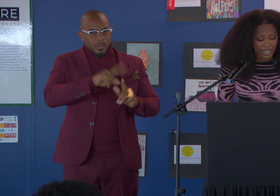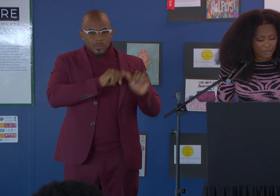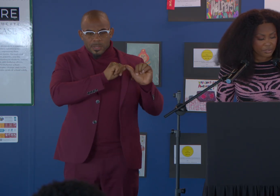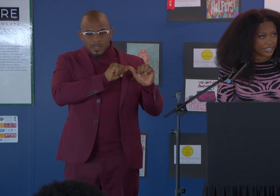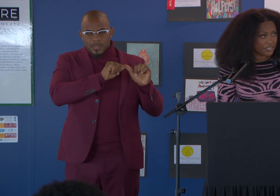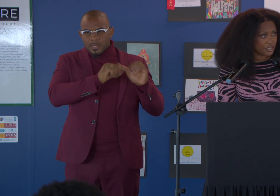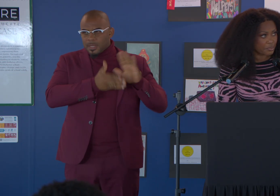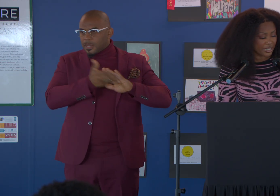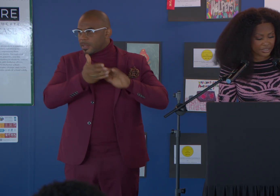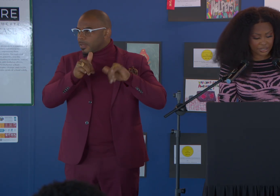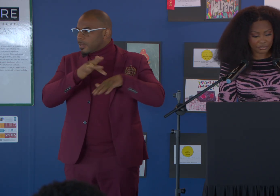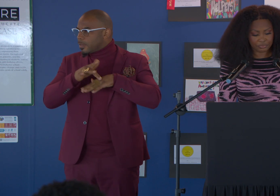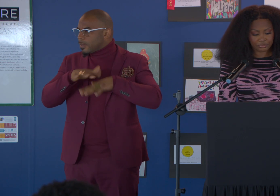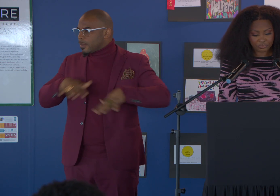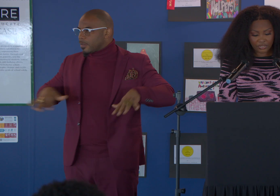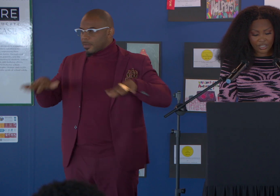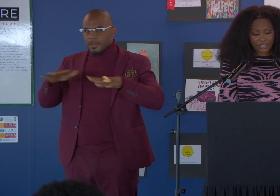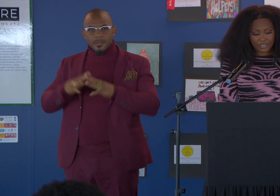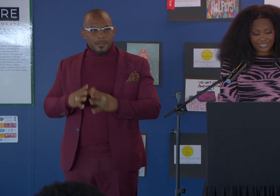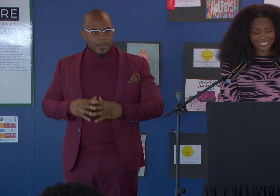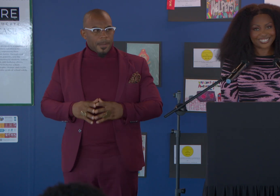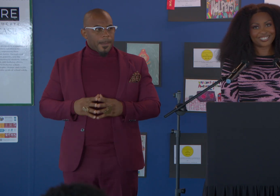continue to operate this space.